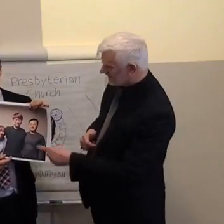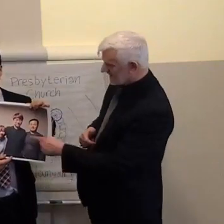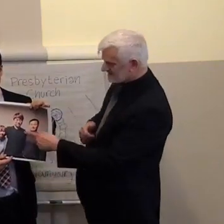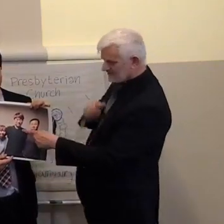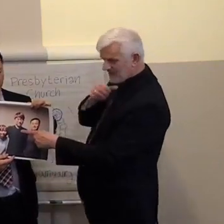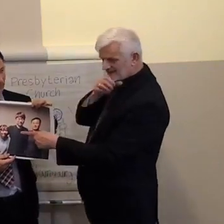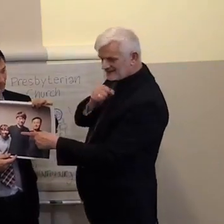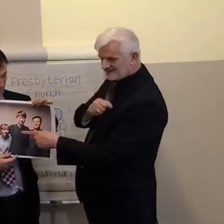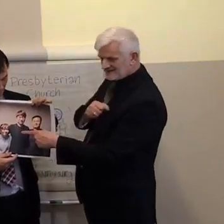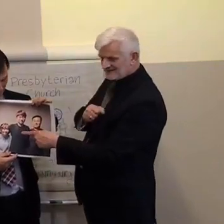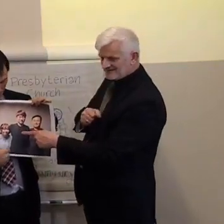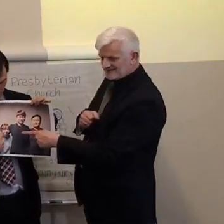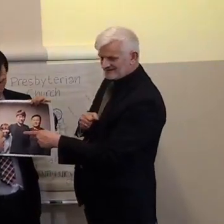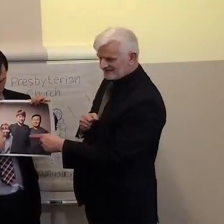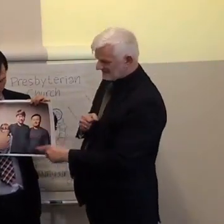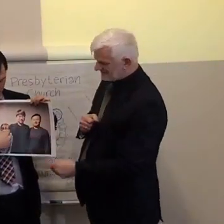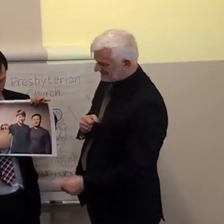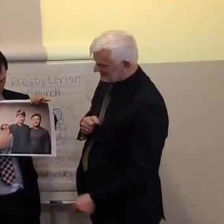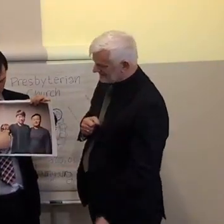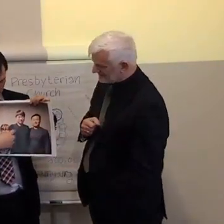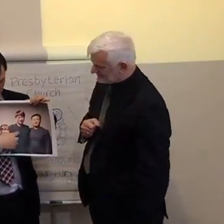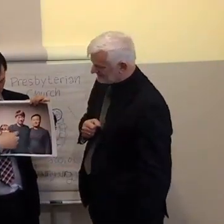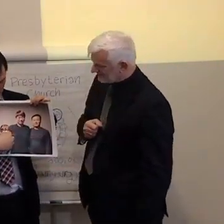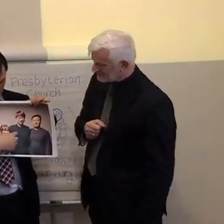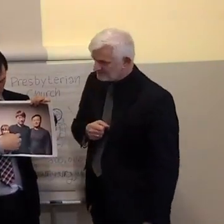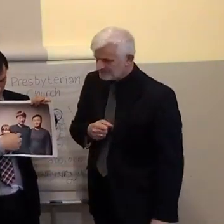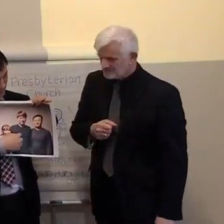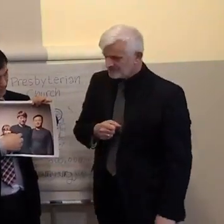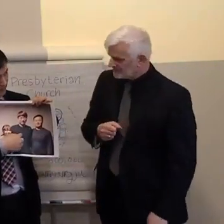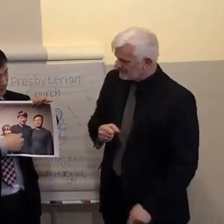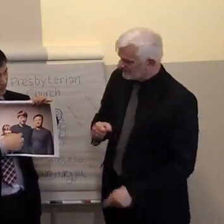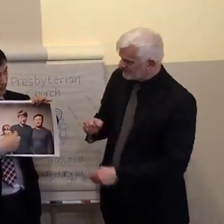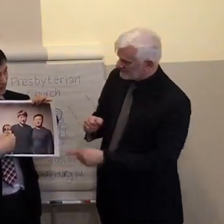That's the man. All right. Husband.